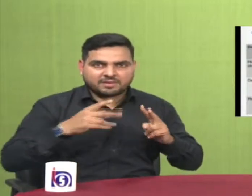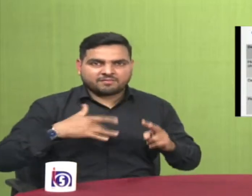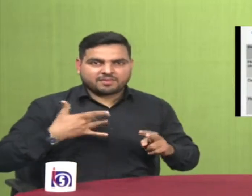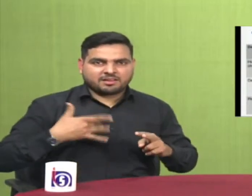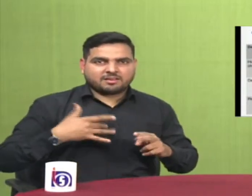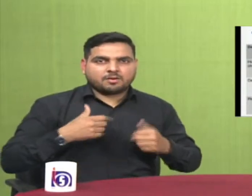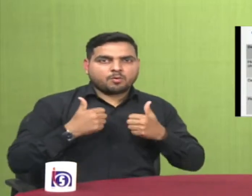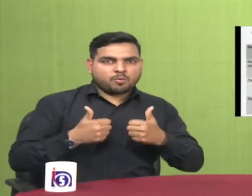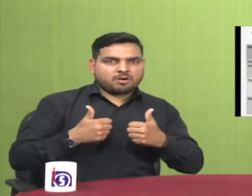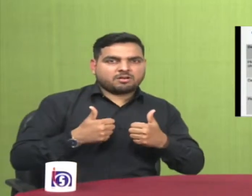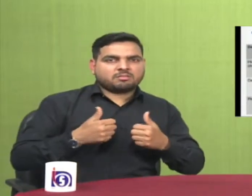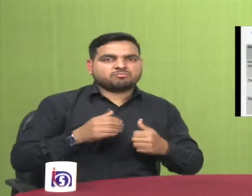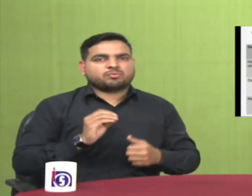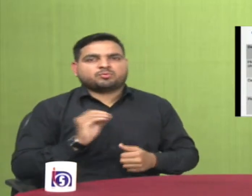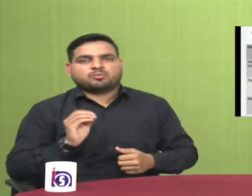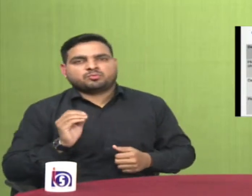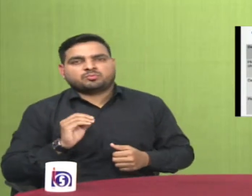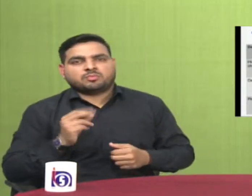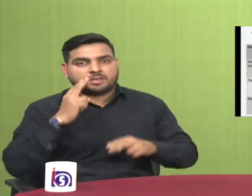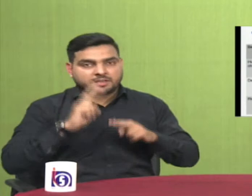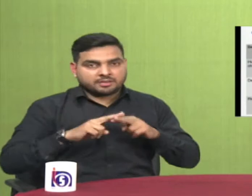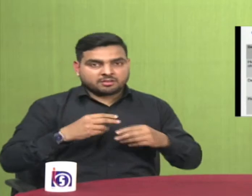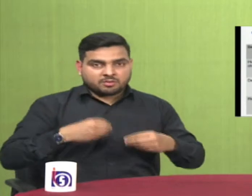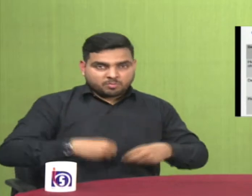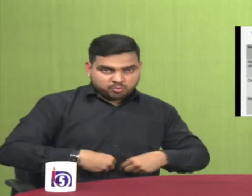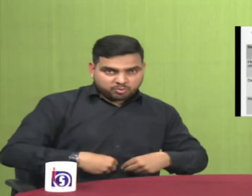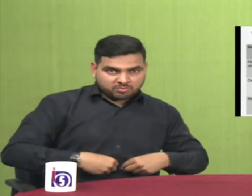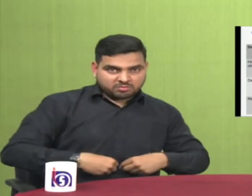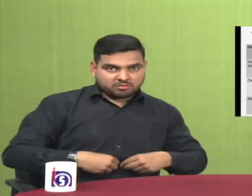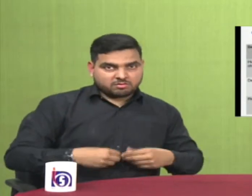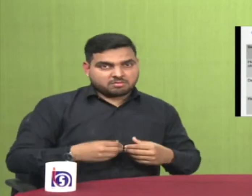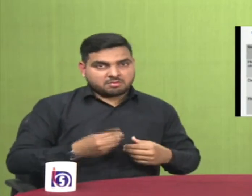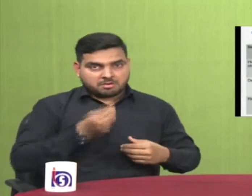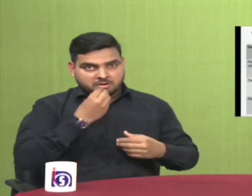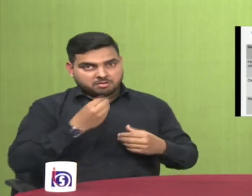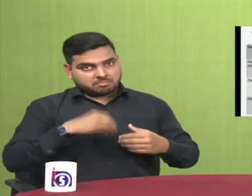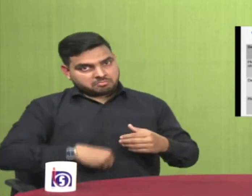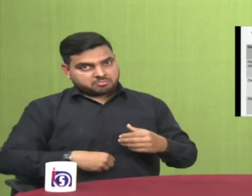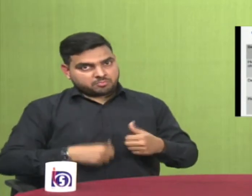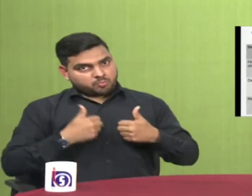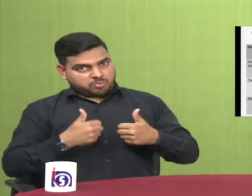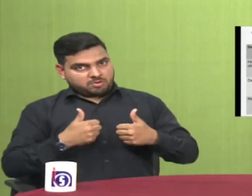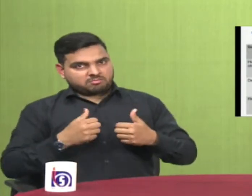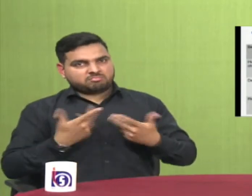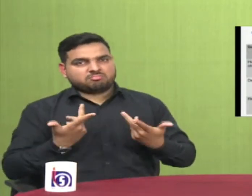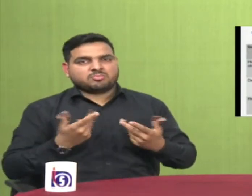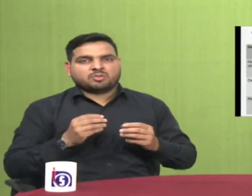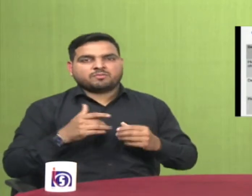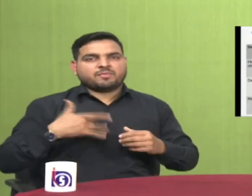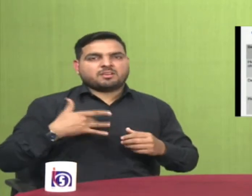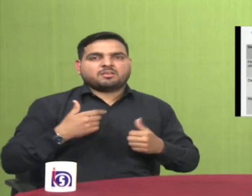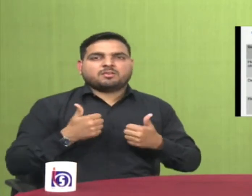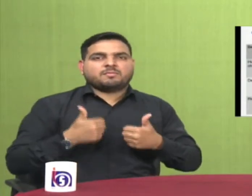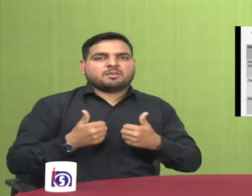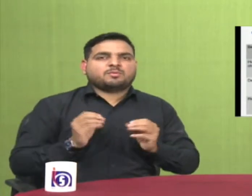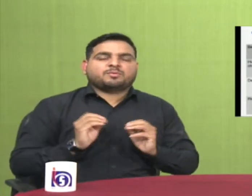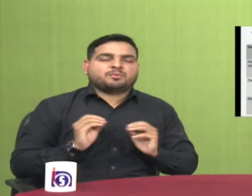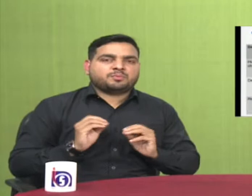And refusing to eat, the meaning of it is not hungry, dislikes the food, not feeling well.